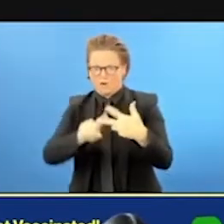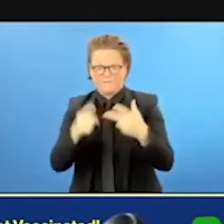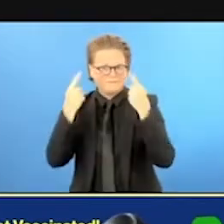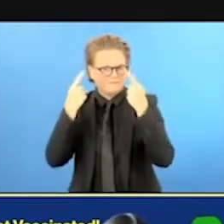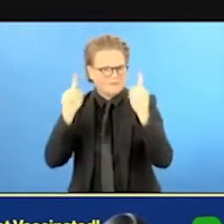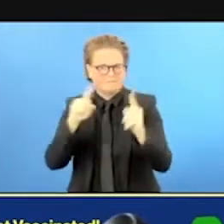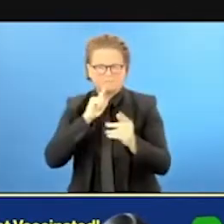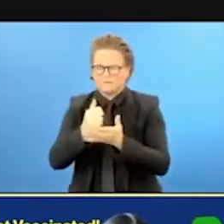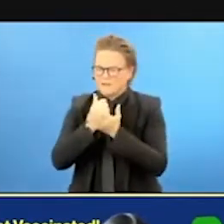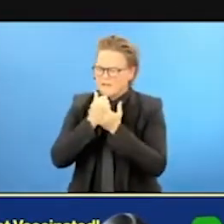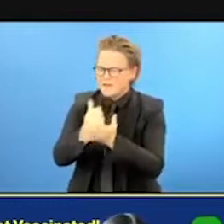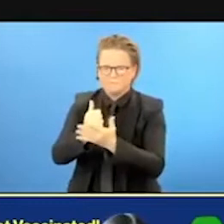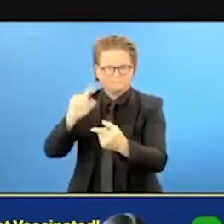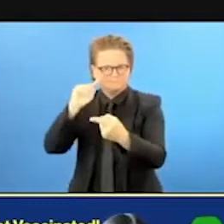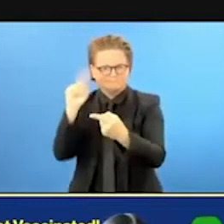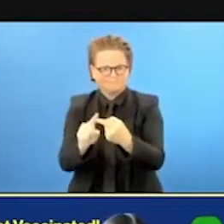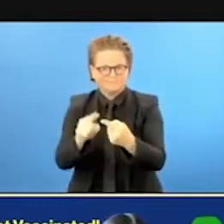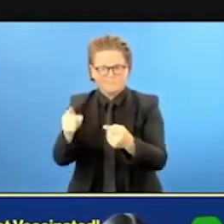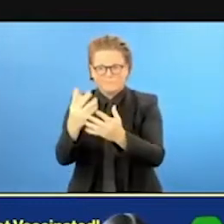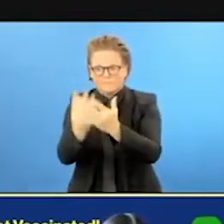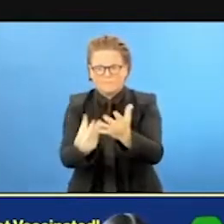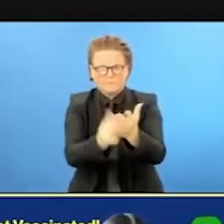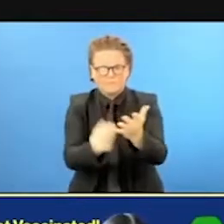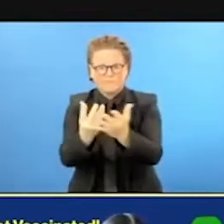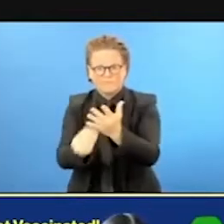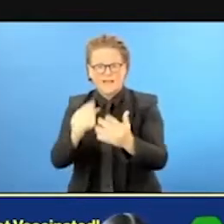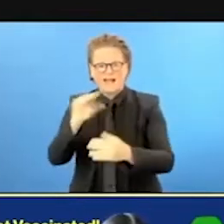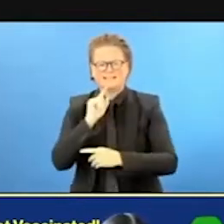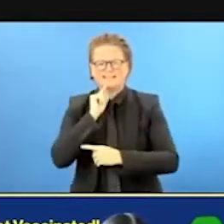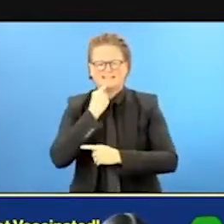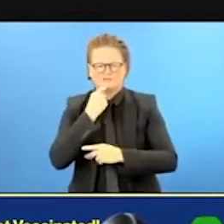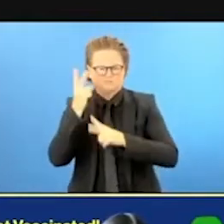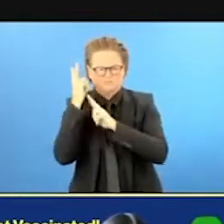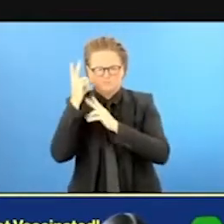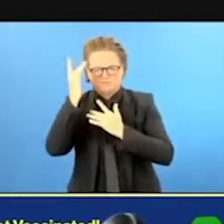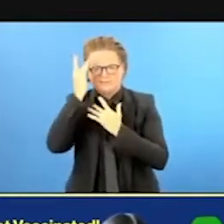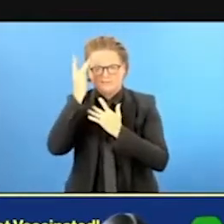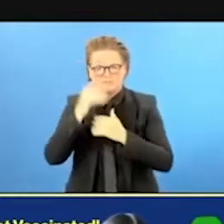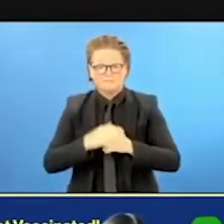vaccines were tested in clinical trials involving tens of thousands of people.